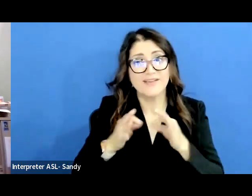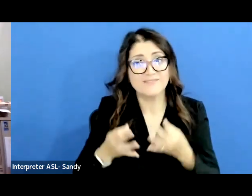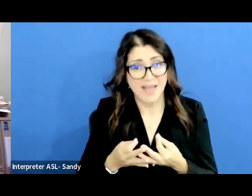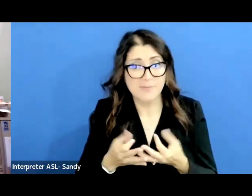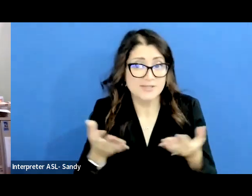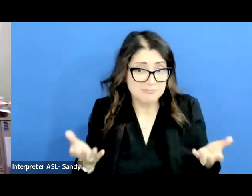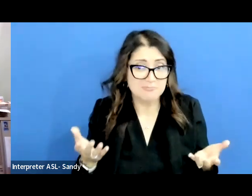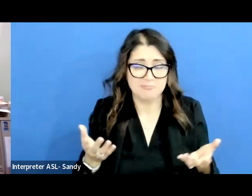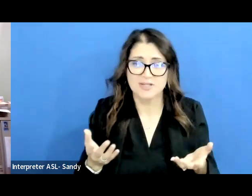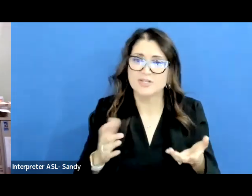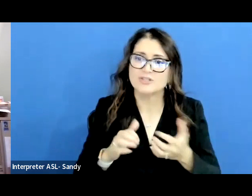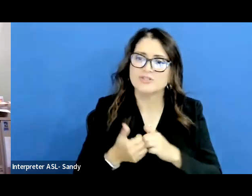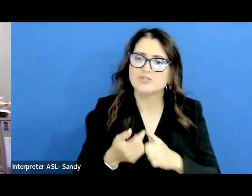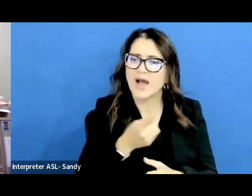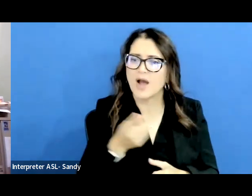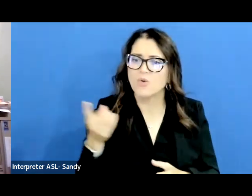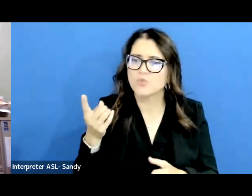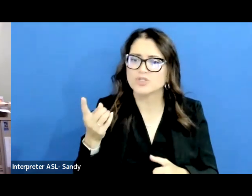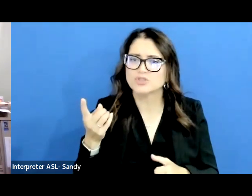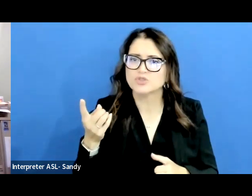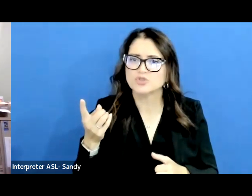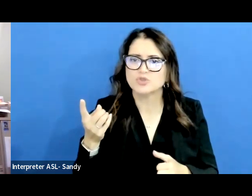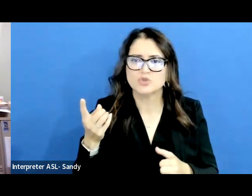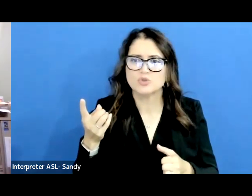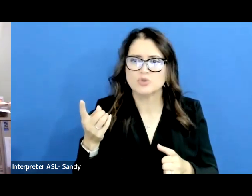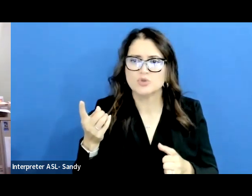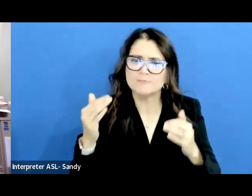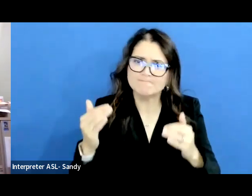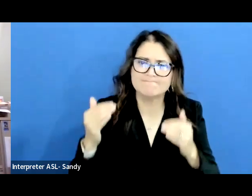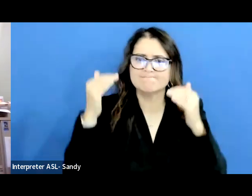would you take that a little bit deeper?